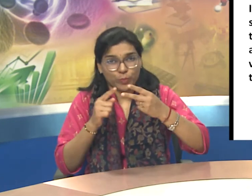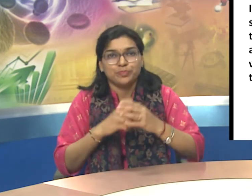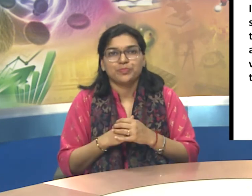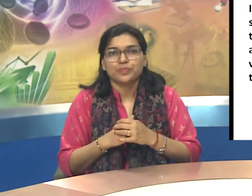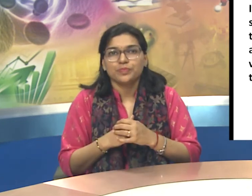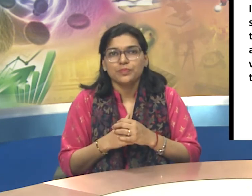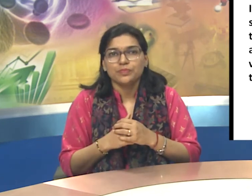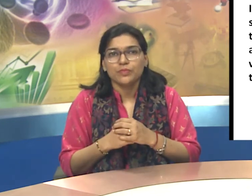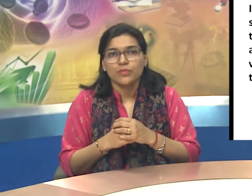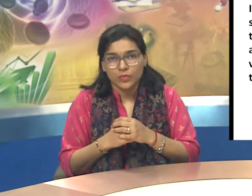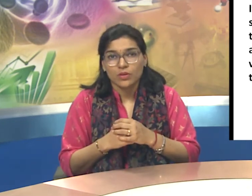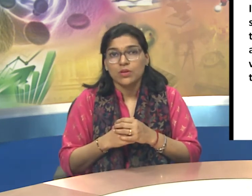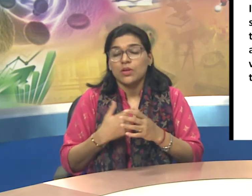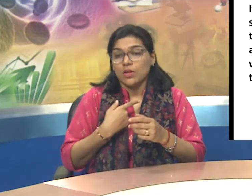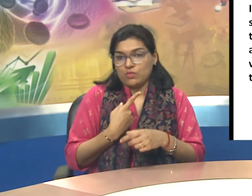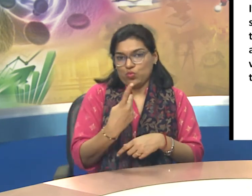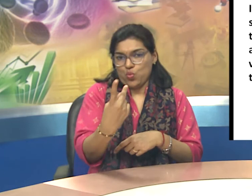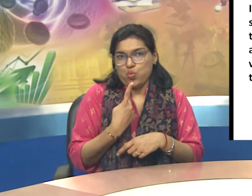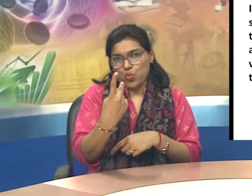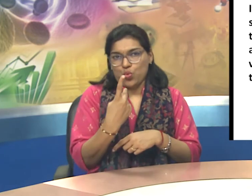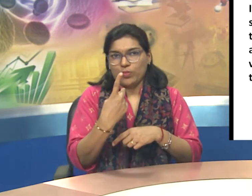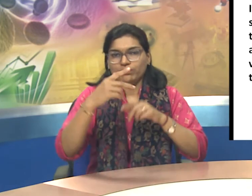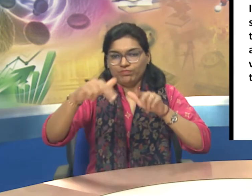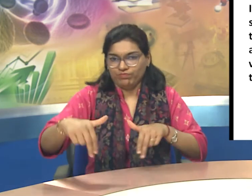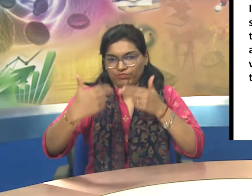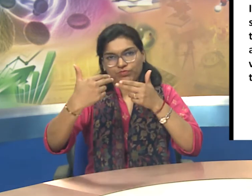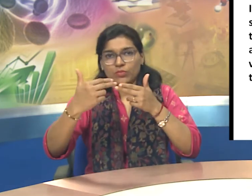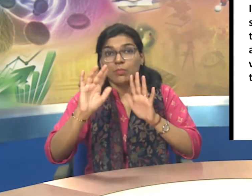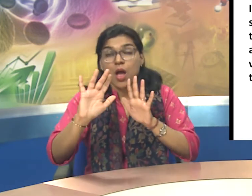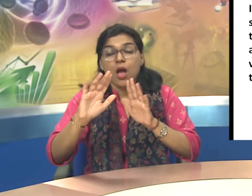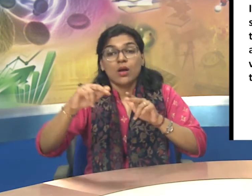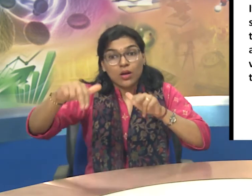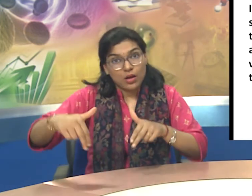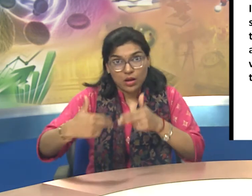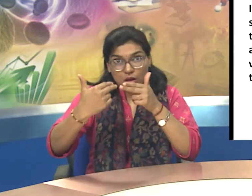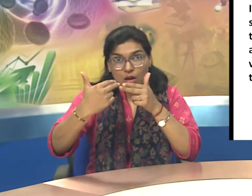a two-way audio communication system in which